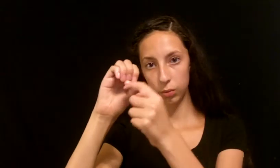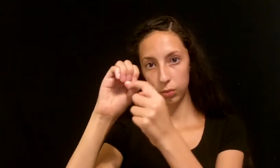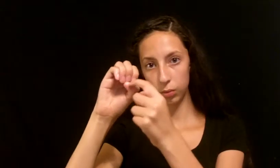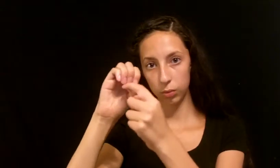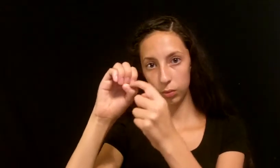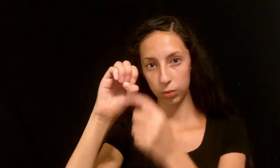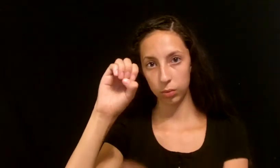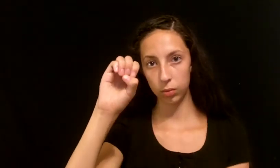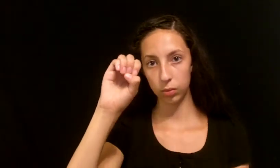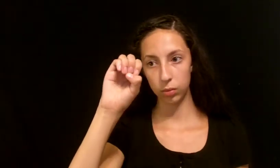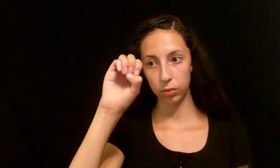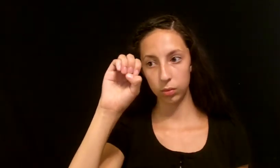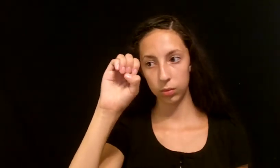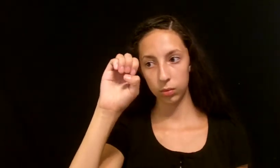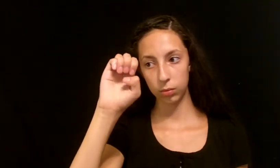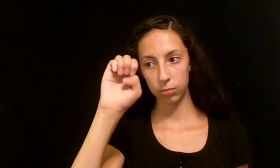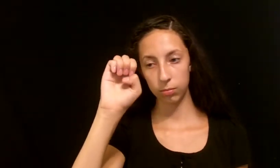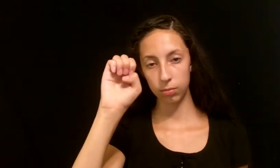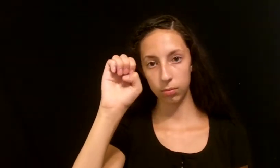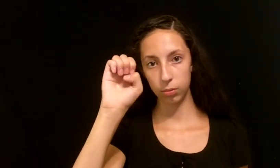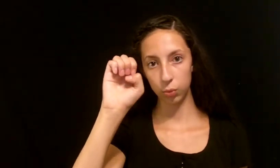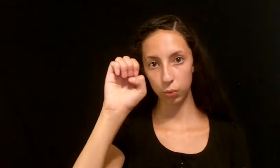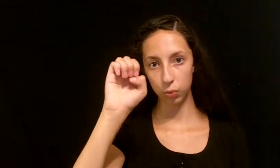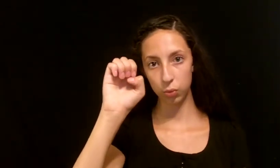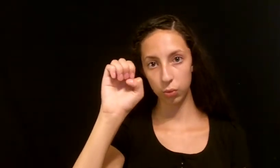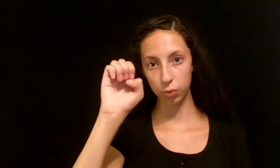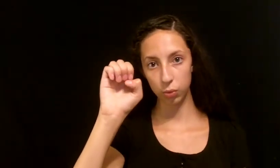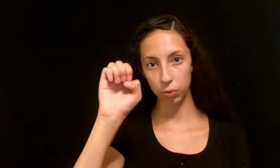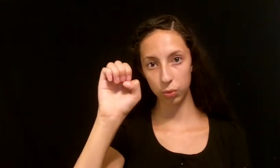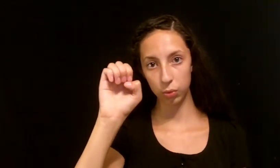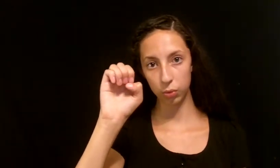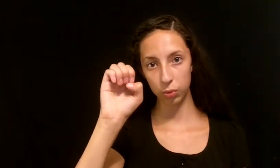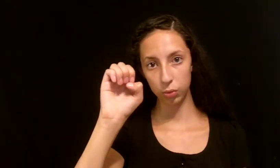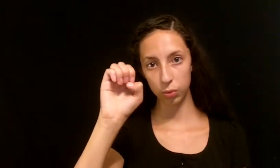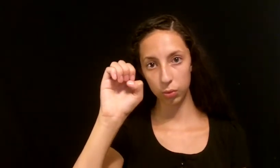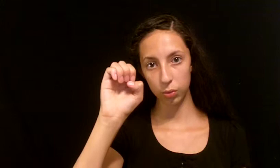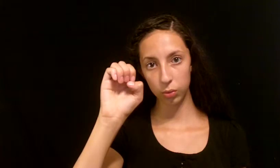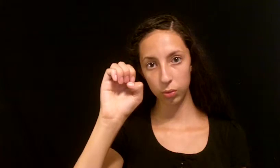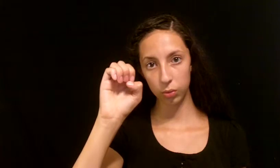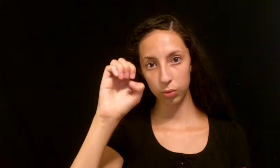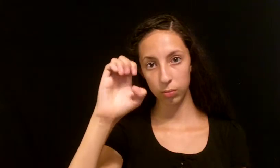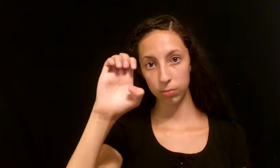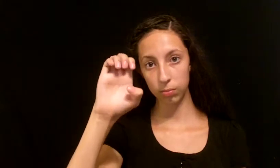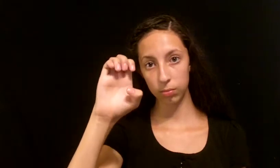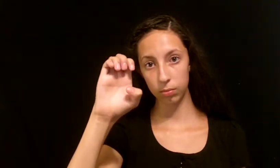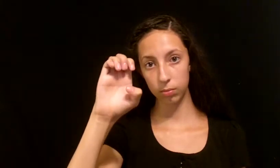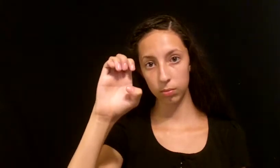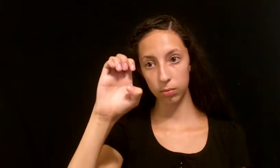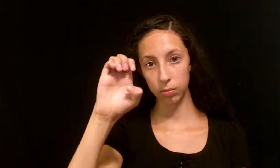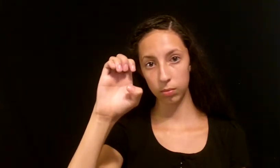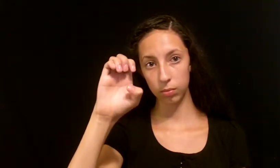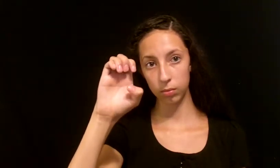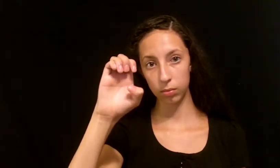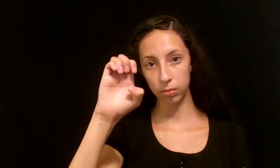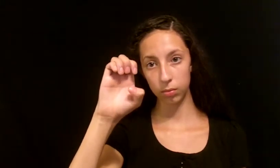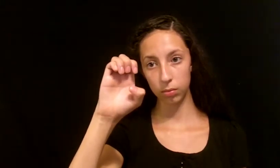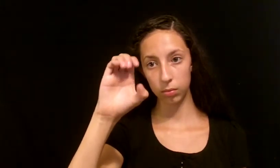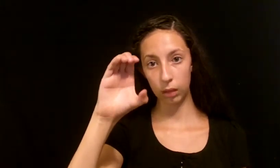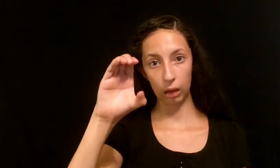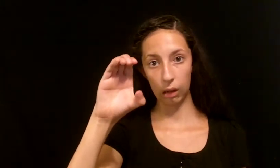the tips of your finger actually are touching your thumb. Either way, if it's open, do not let it become a C.